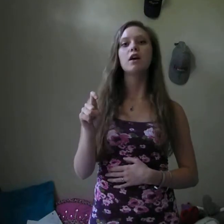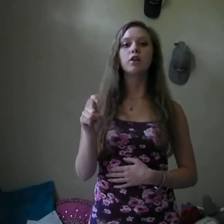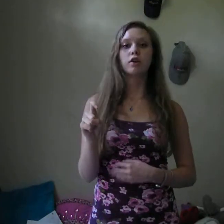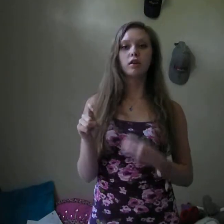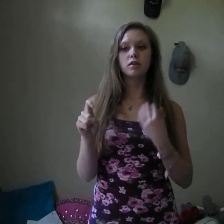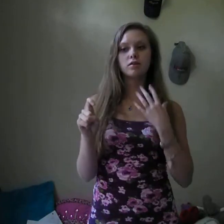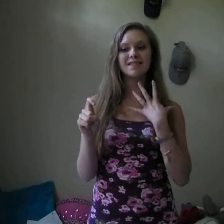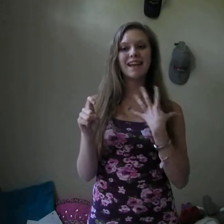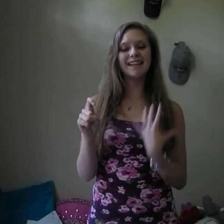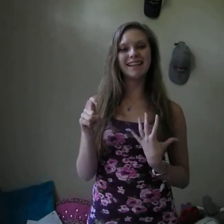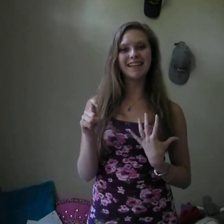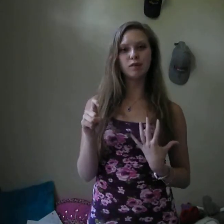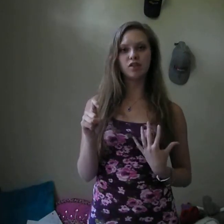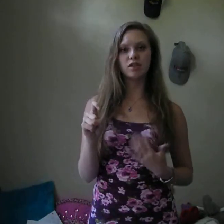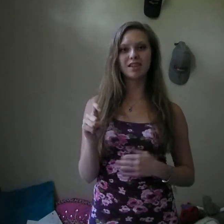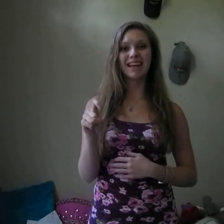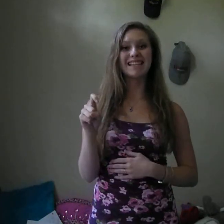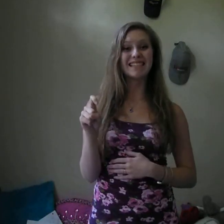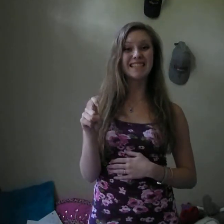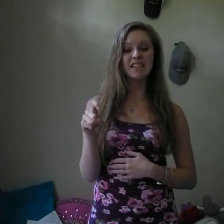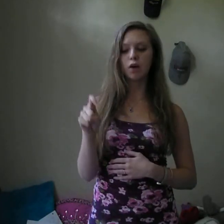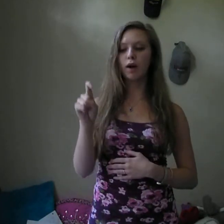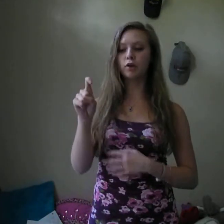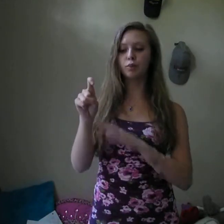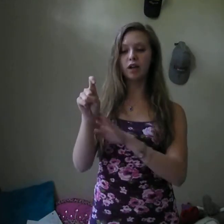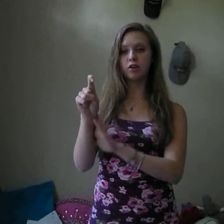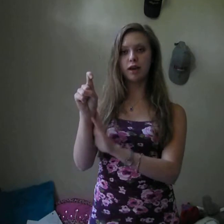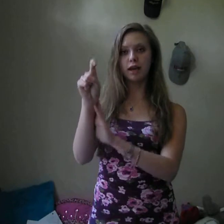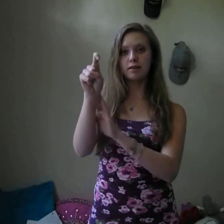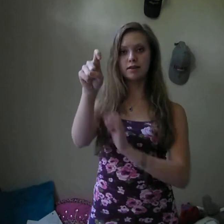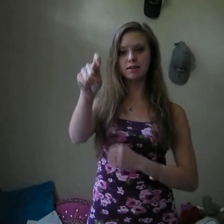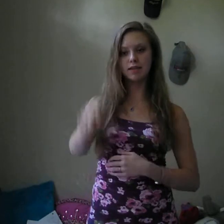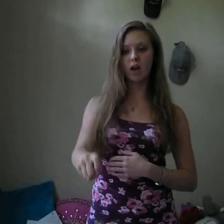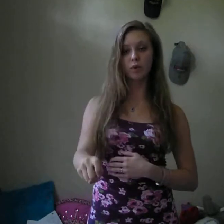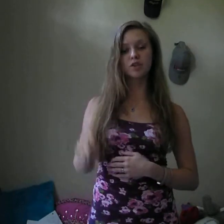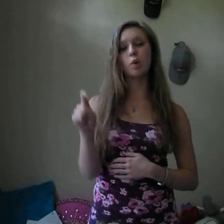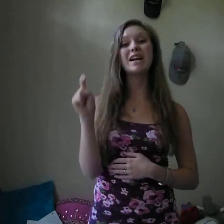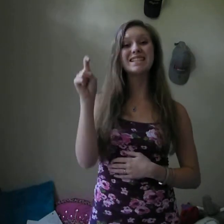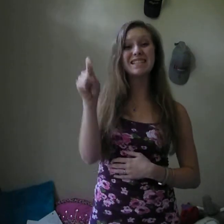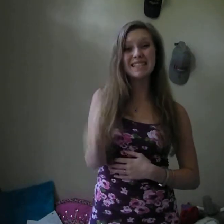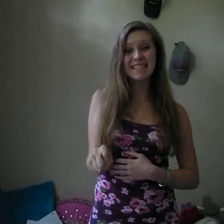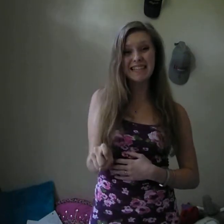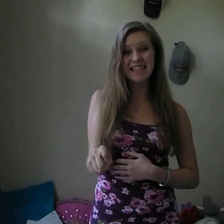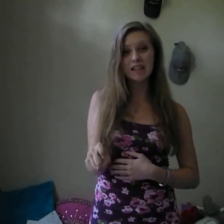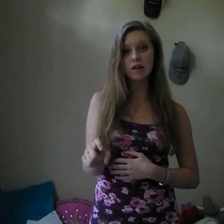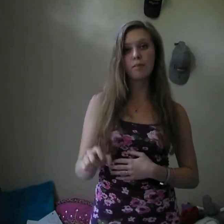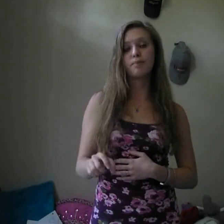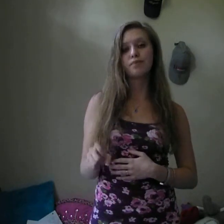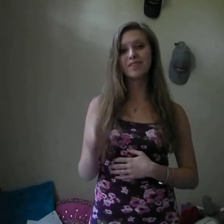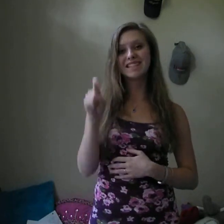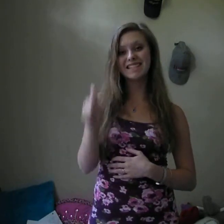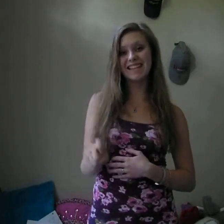And you're going to say need with your teeth, like need, while you bring your hand downward. So need,